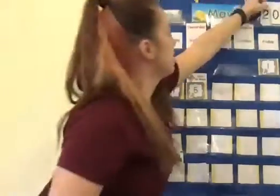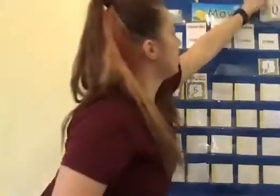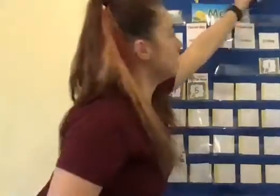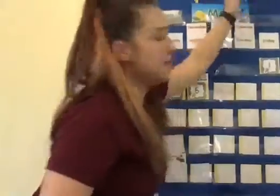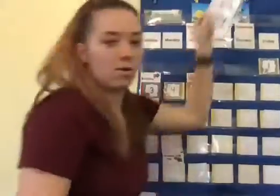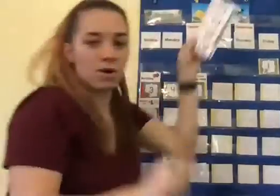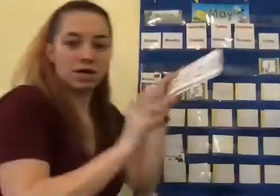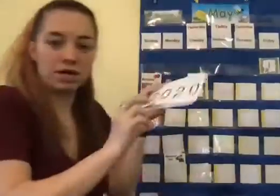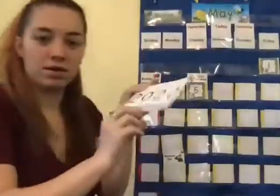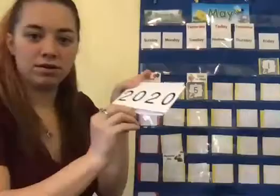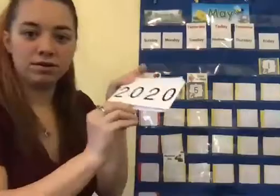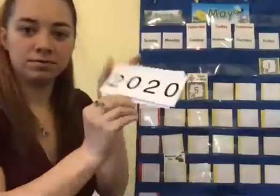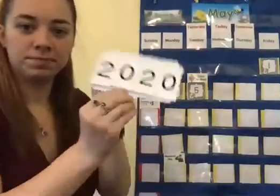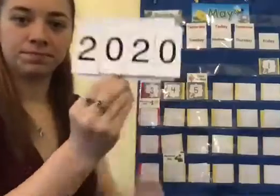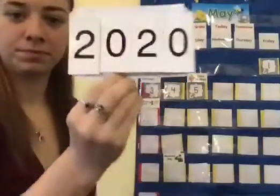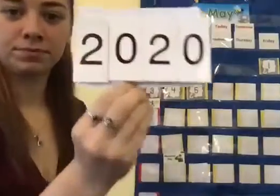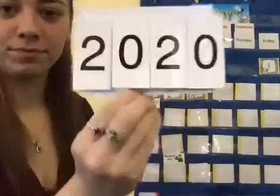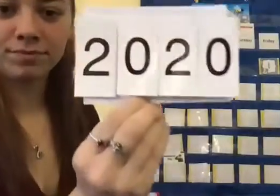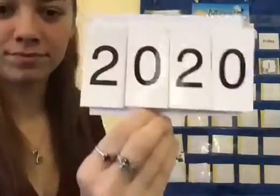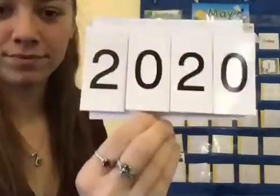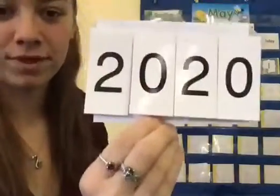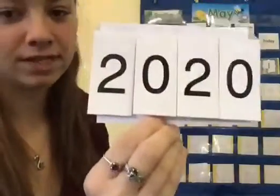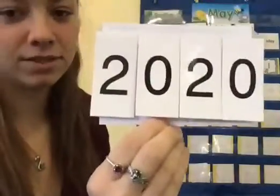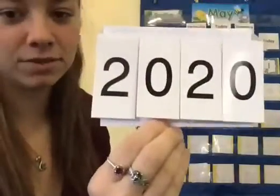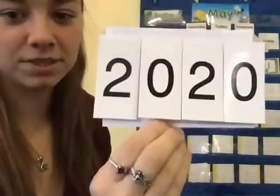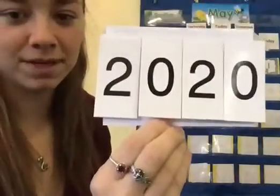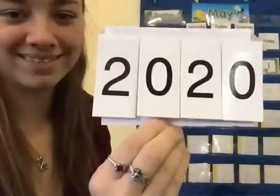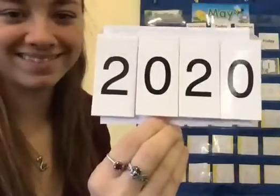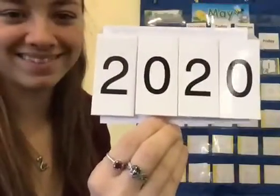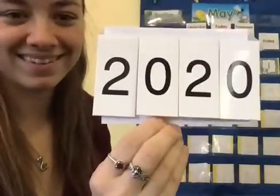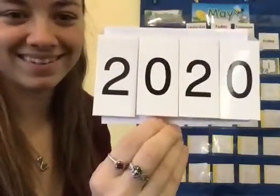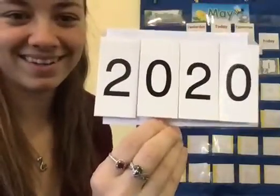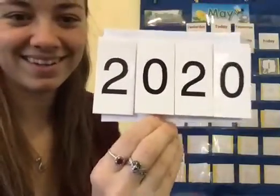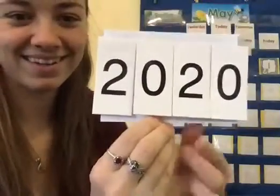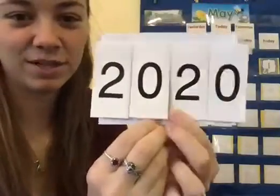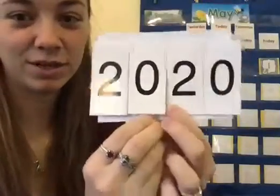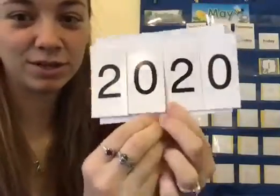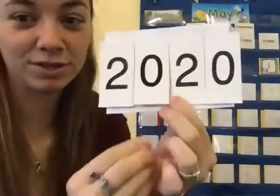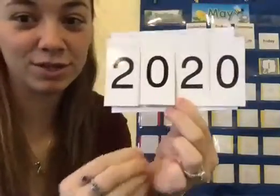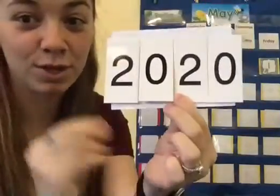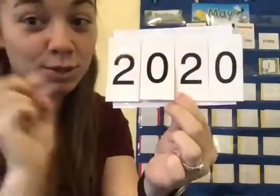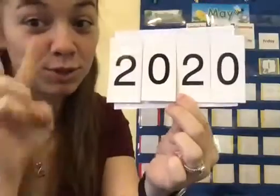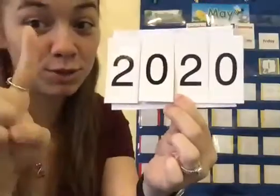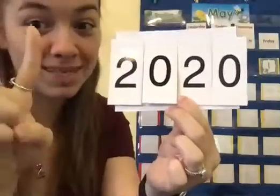month. Now our year. You guys know this one. There's two ways to